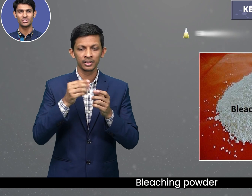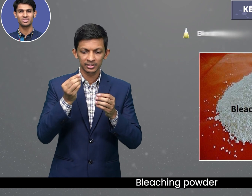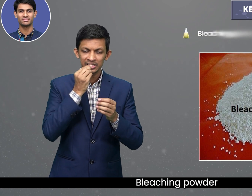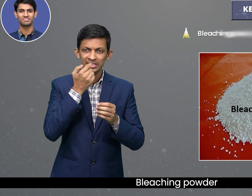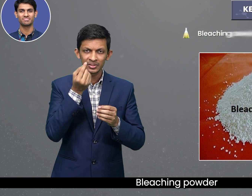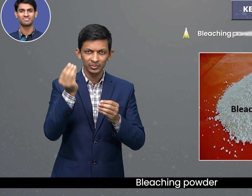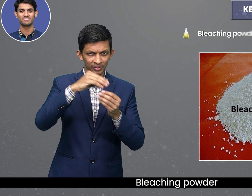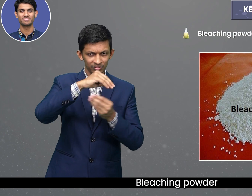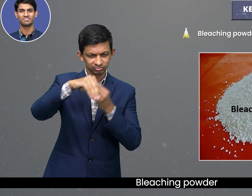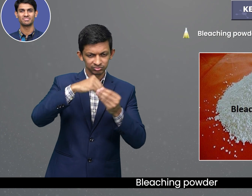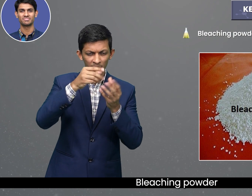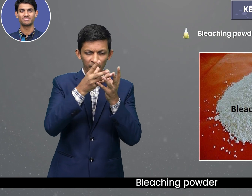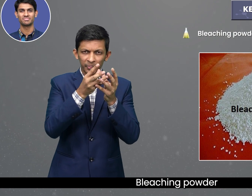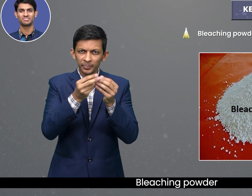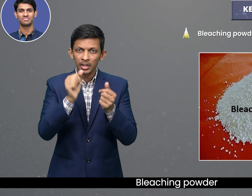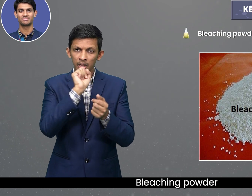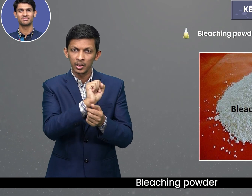bleaching powder,